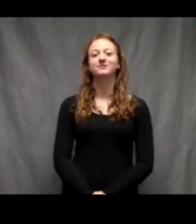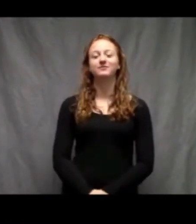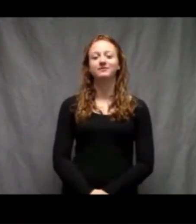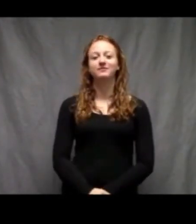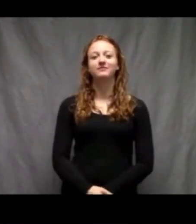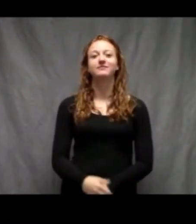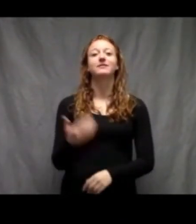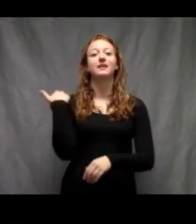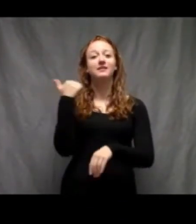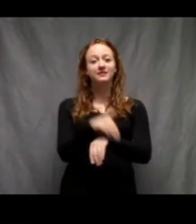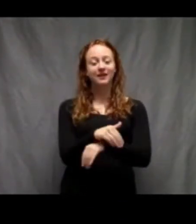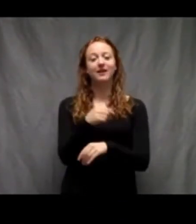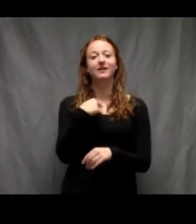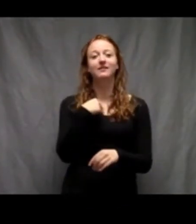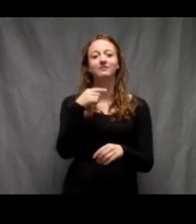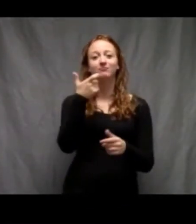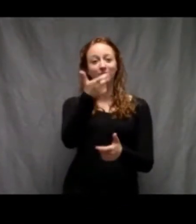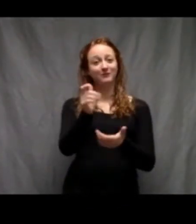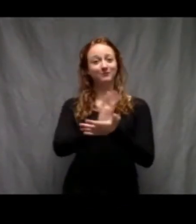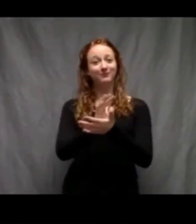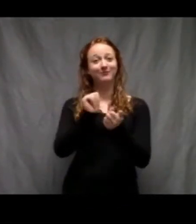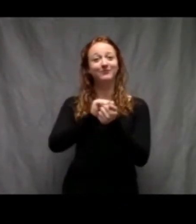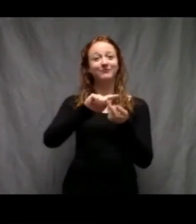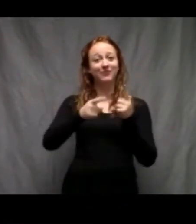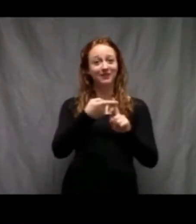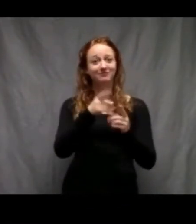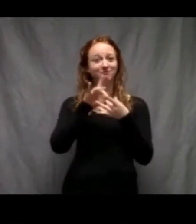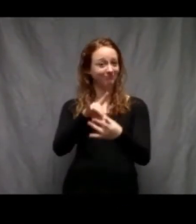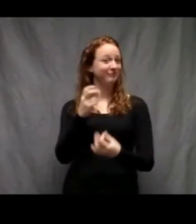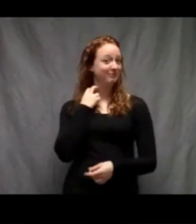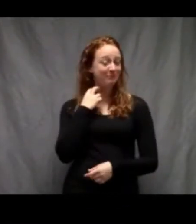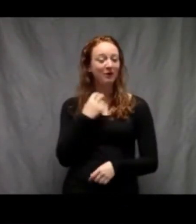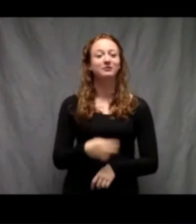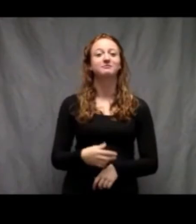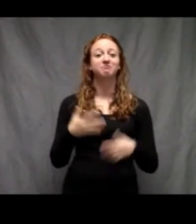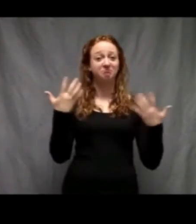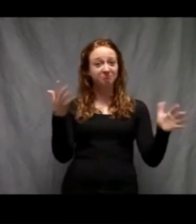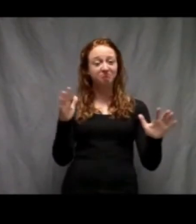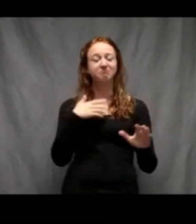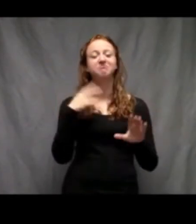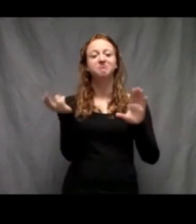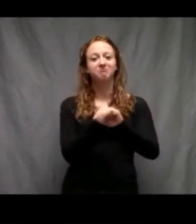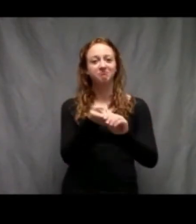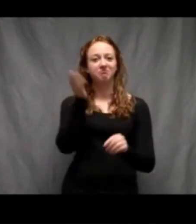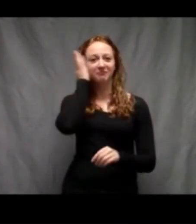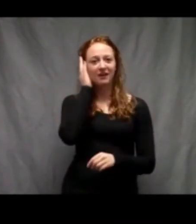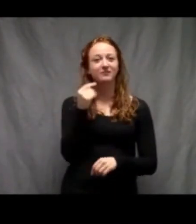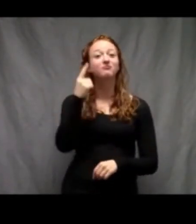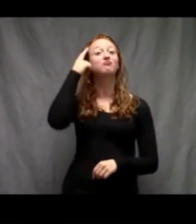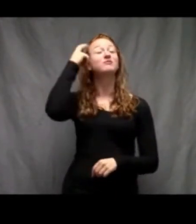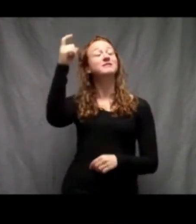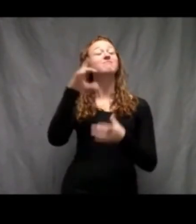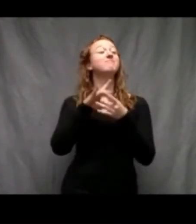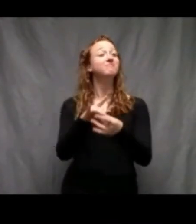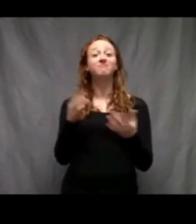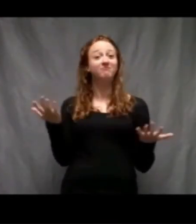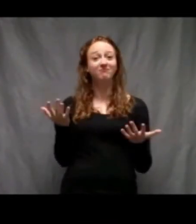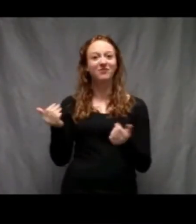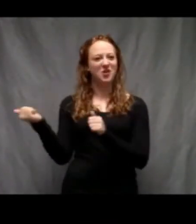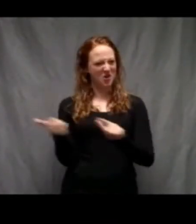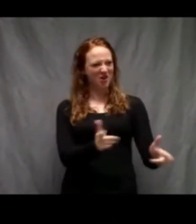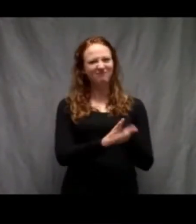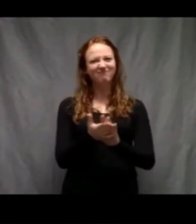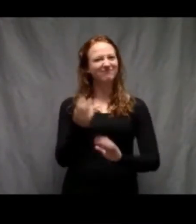into vampires. Last night, I was watching a movie with my friends about vampires, finished, went to bed,